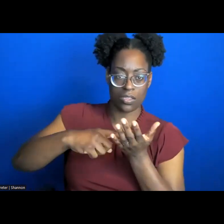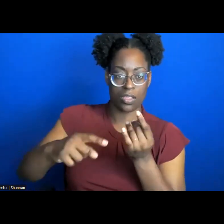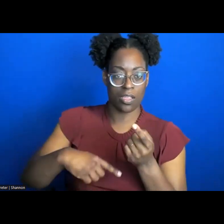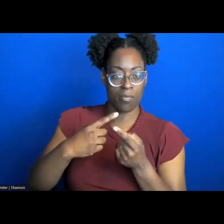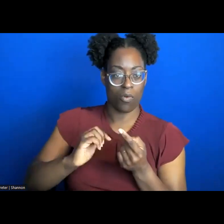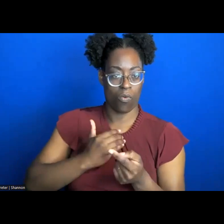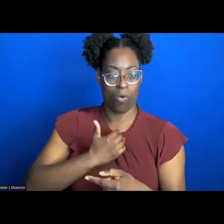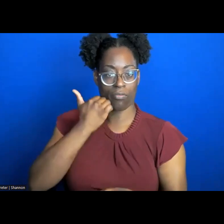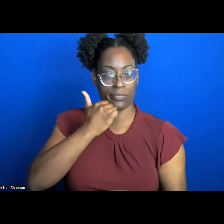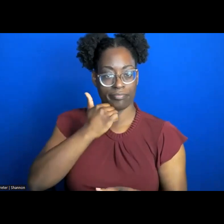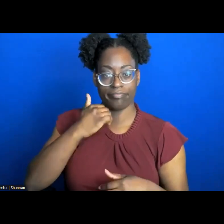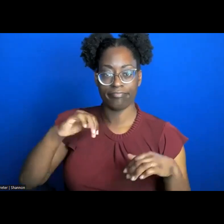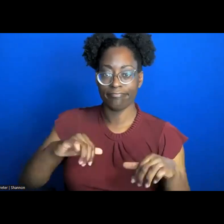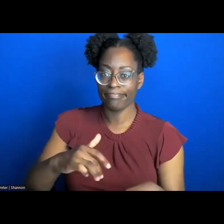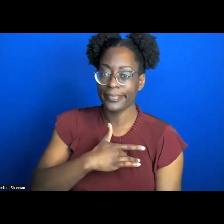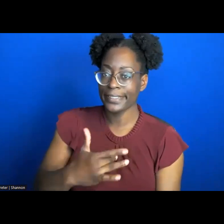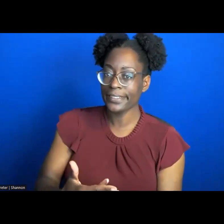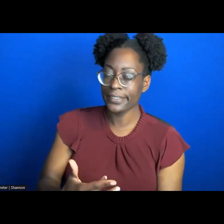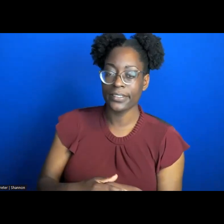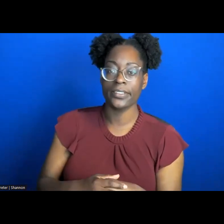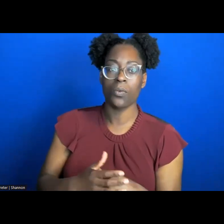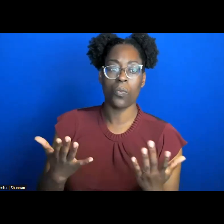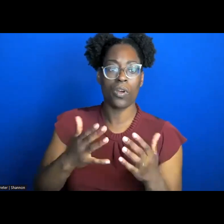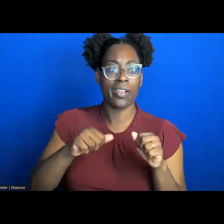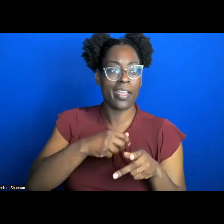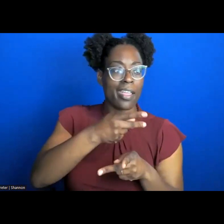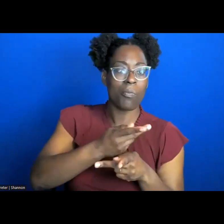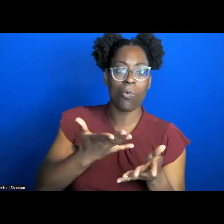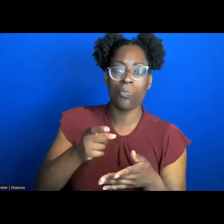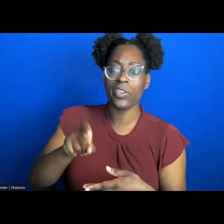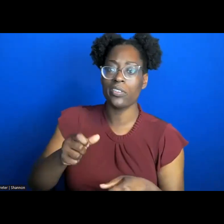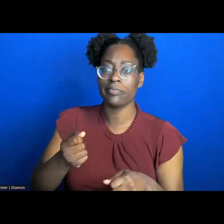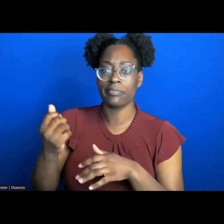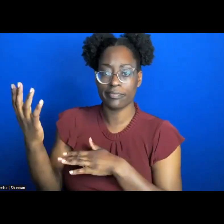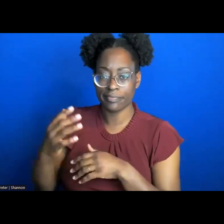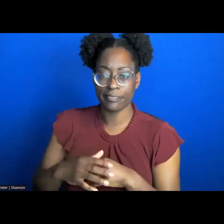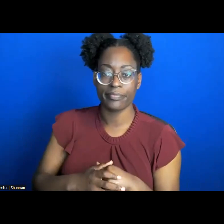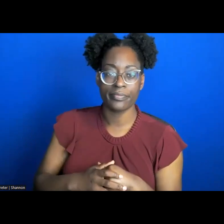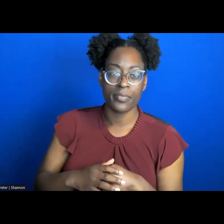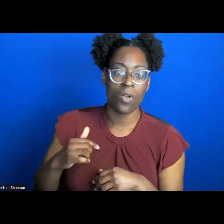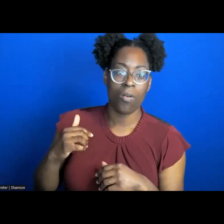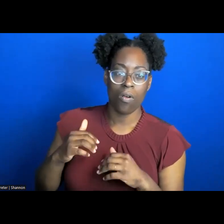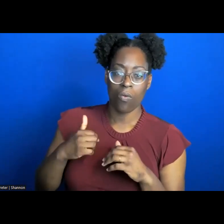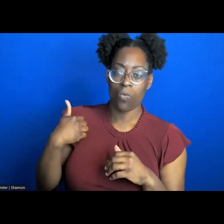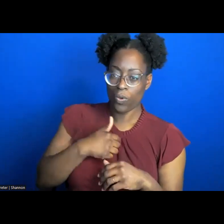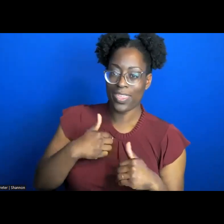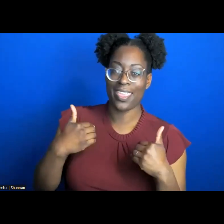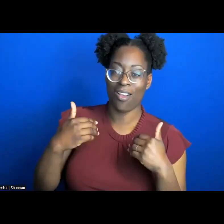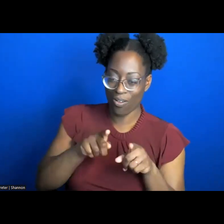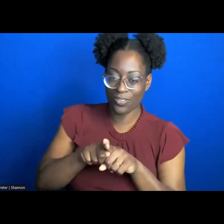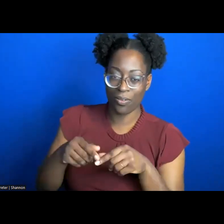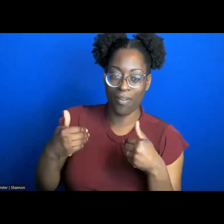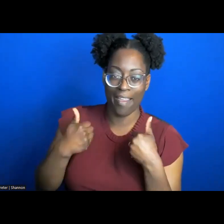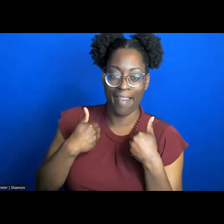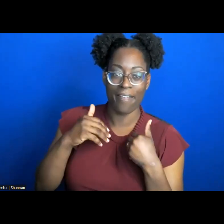repair harm when it is done. So this work isn't a one and done exercise. It's a daily practice that has to be